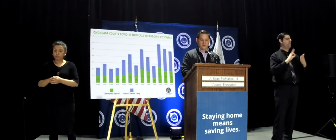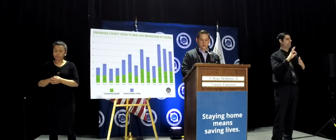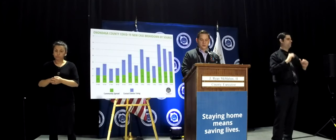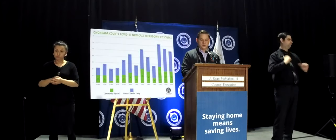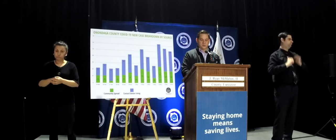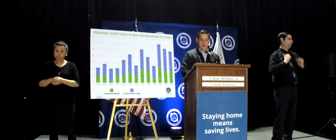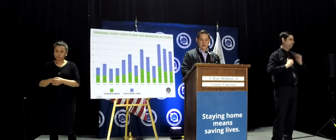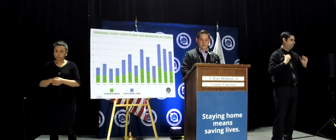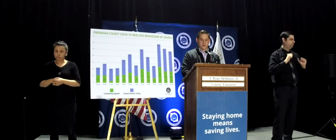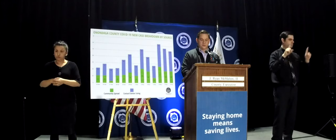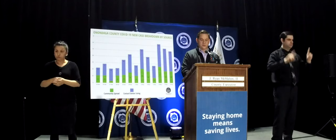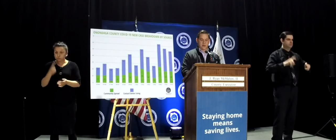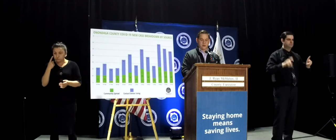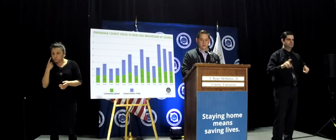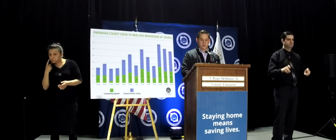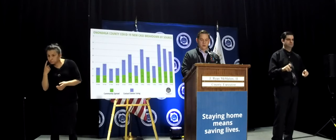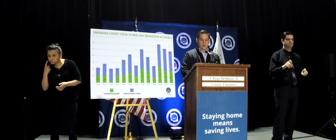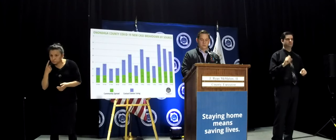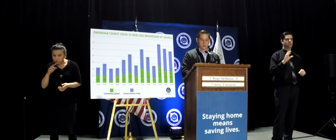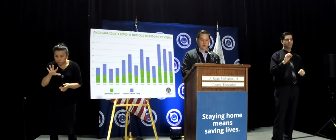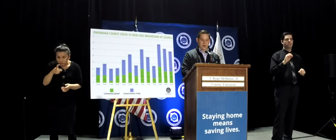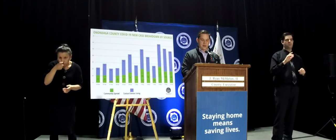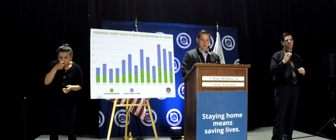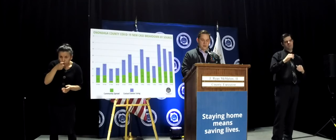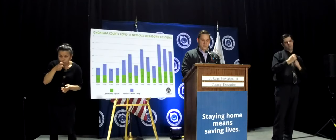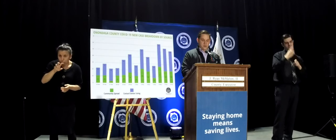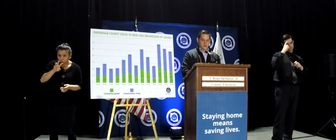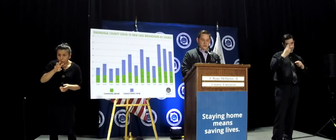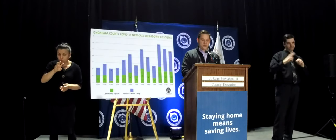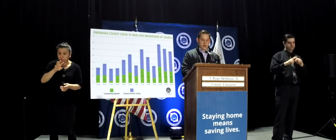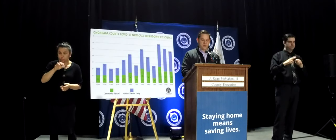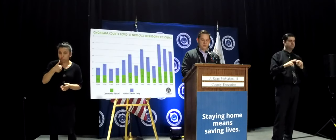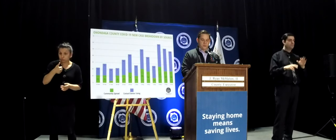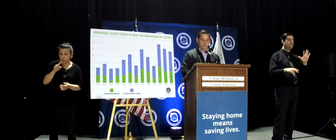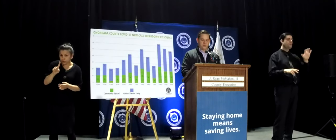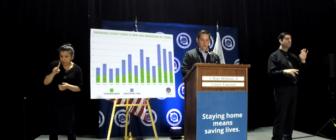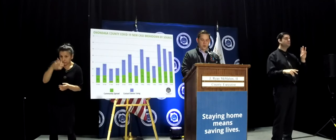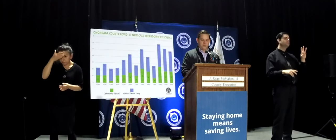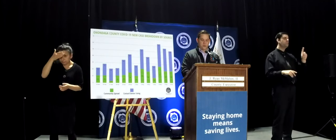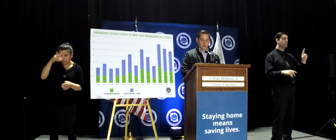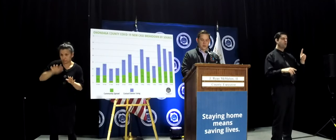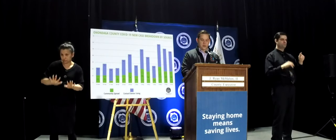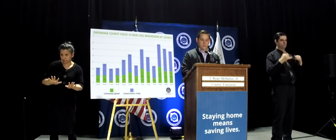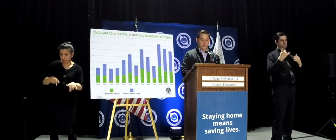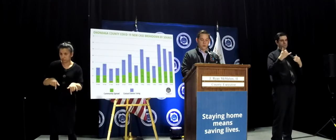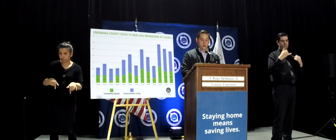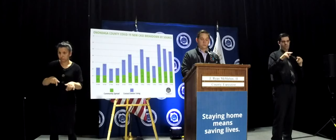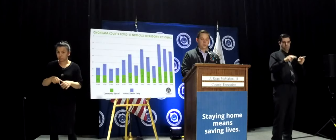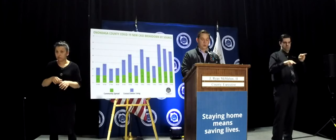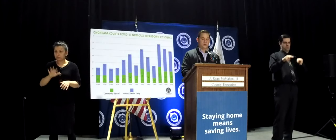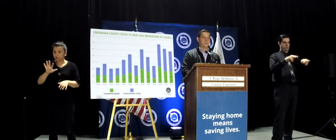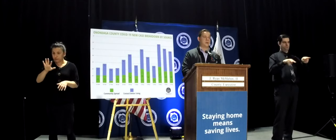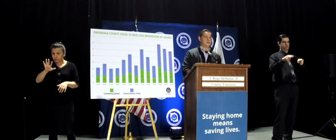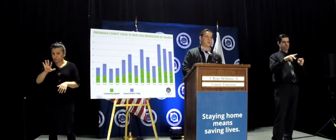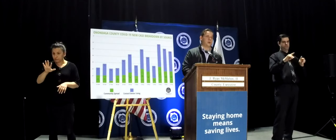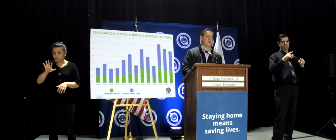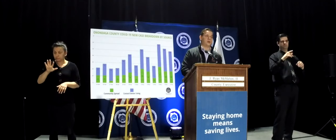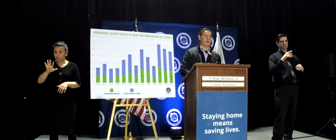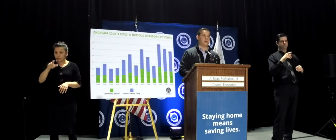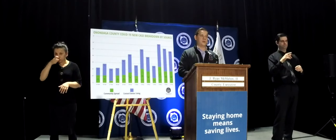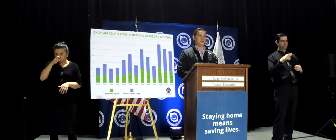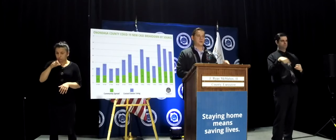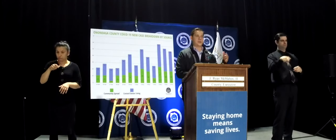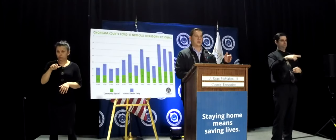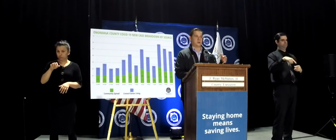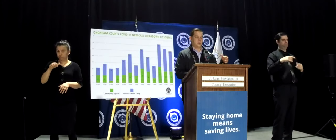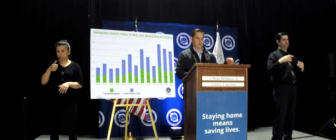monitoring 561 active cases now, up 29. 681 people have recovered, good, up 20. That's a good recovery